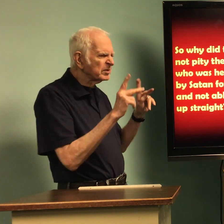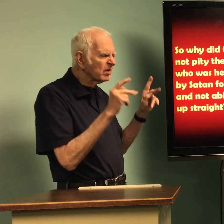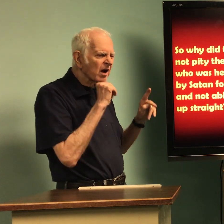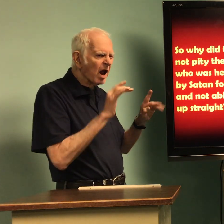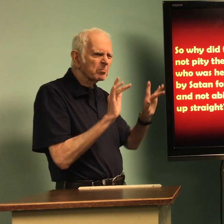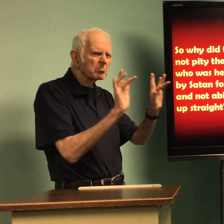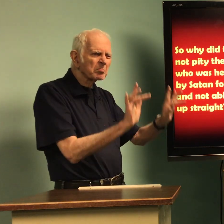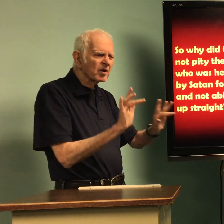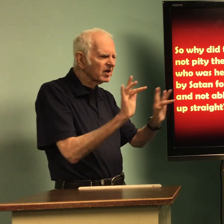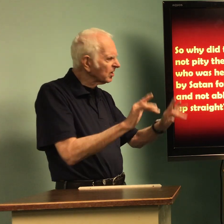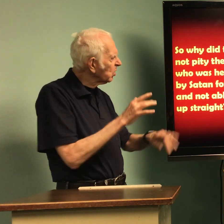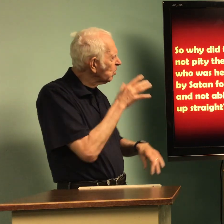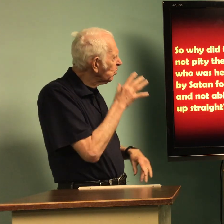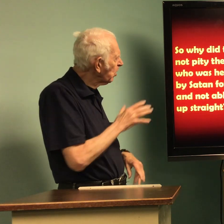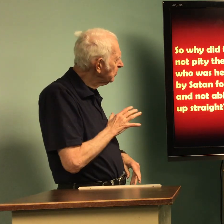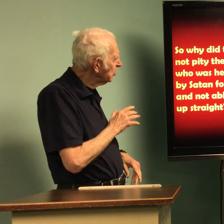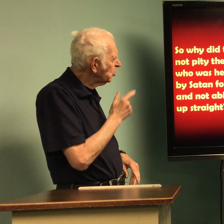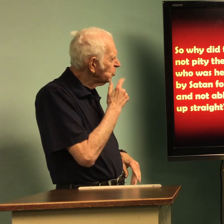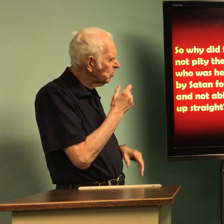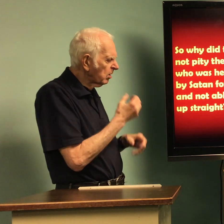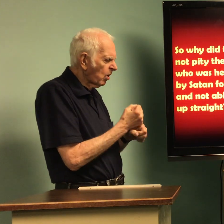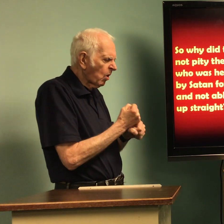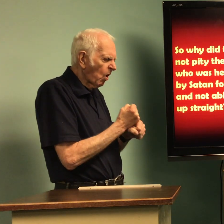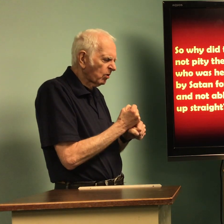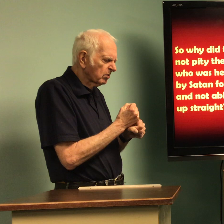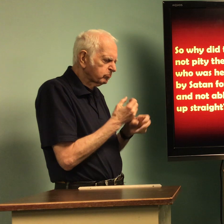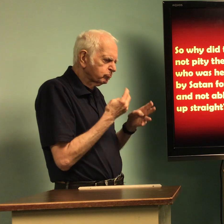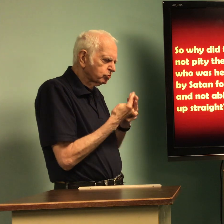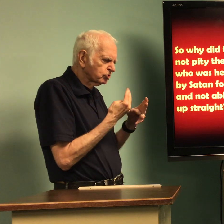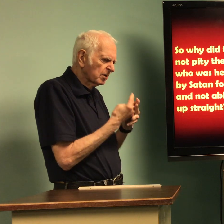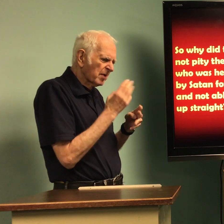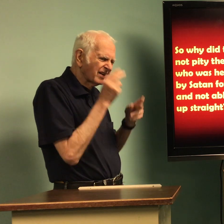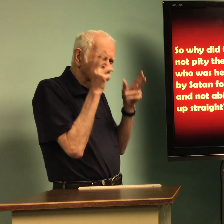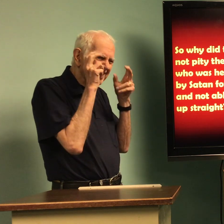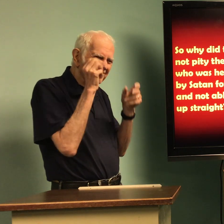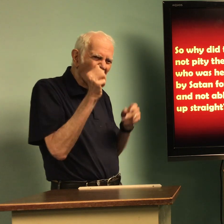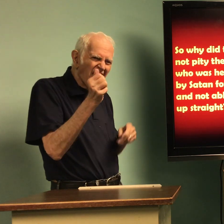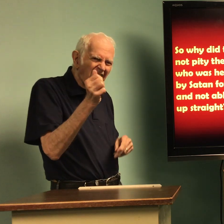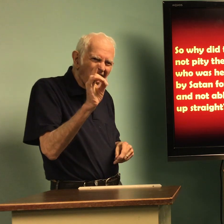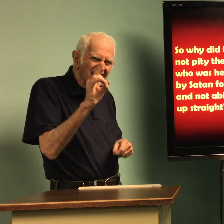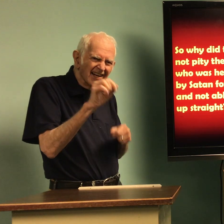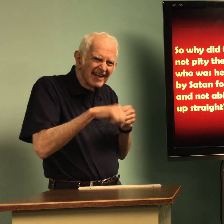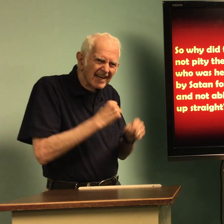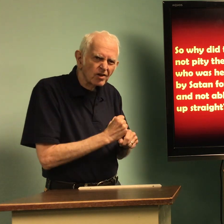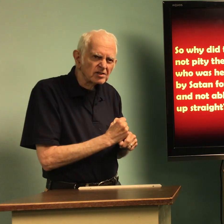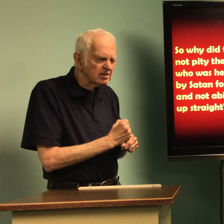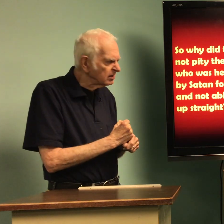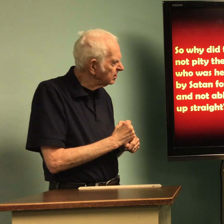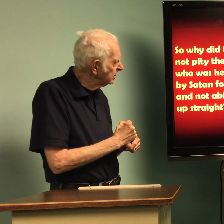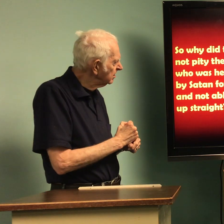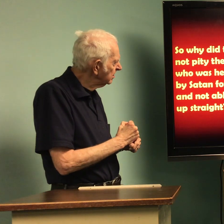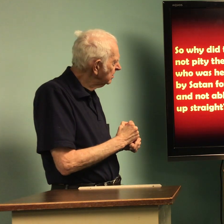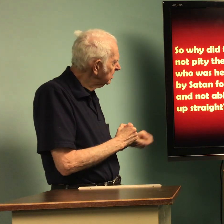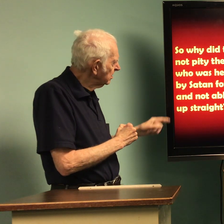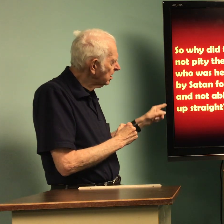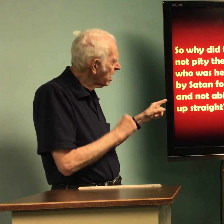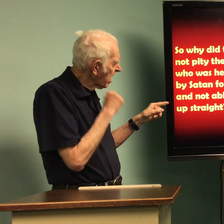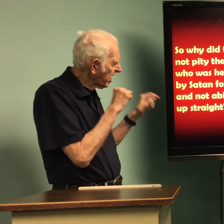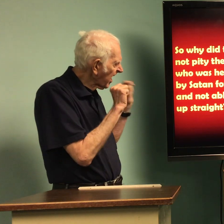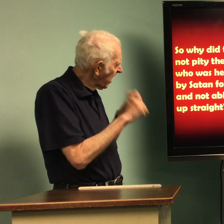So why did the people not pity the woman who was held prisoner by Satan for 18 years and